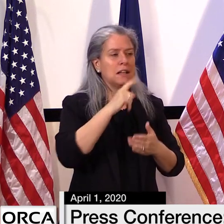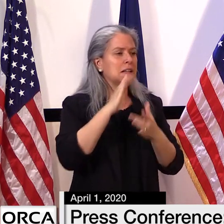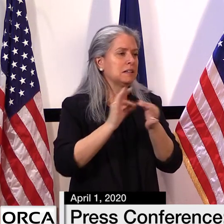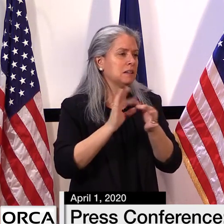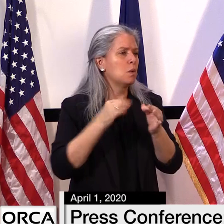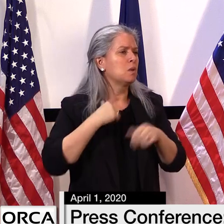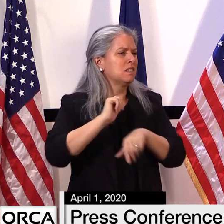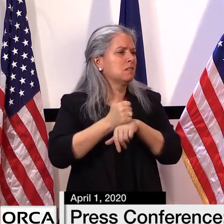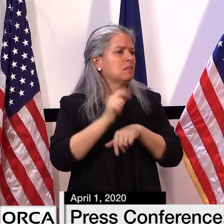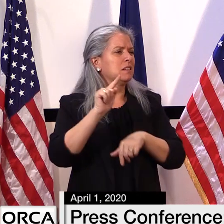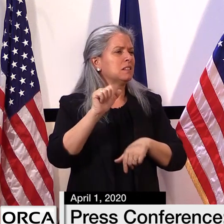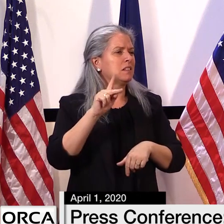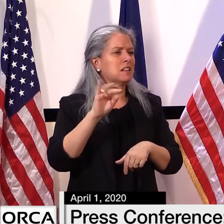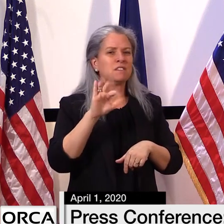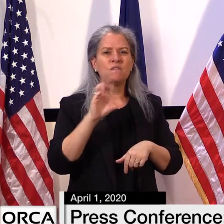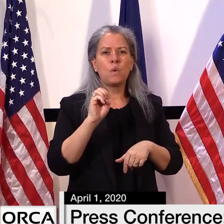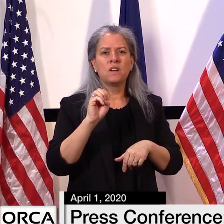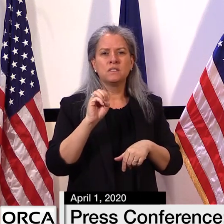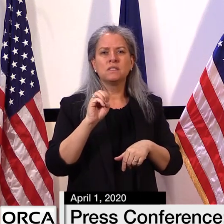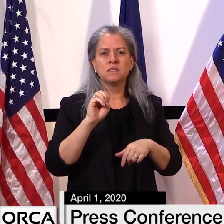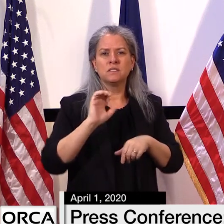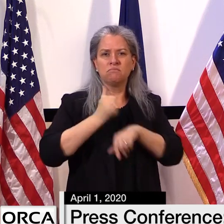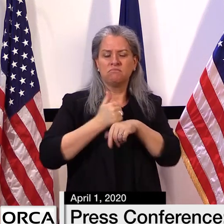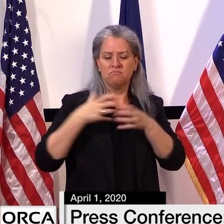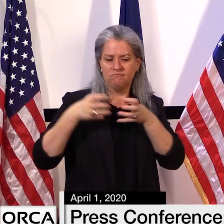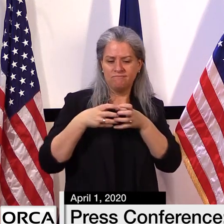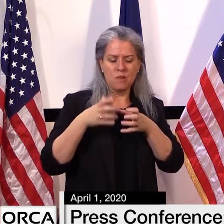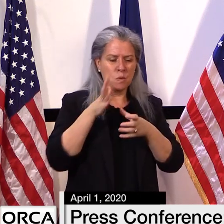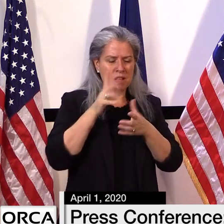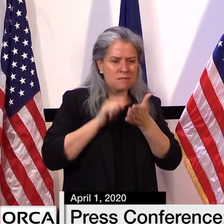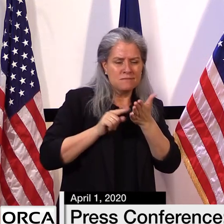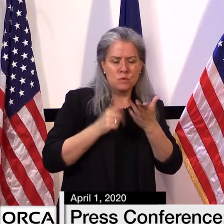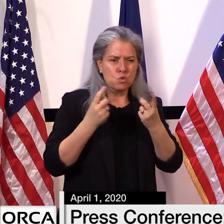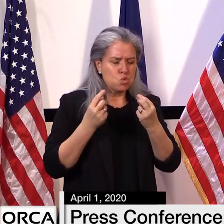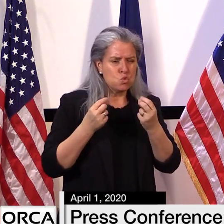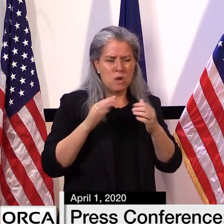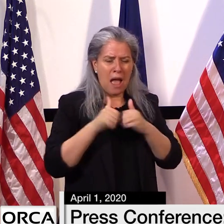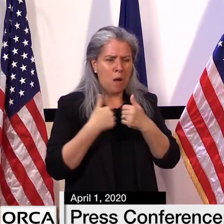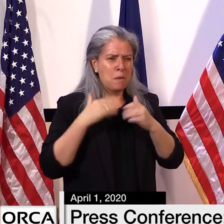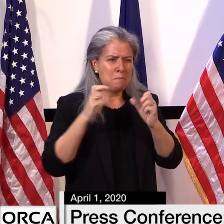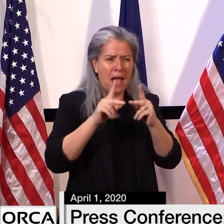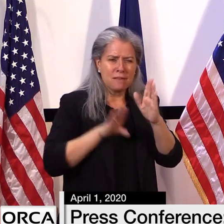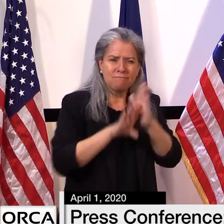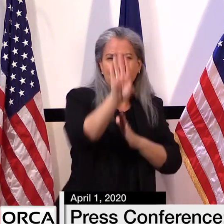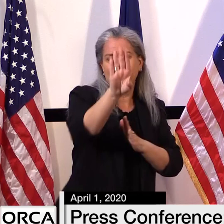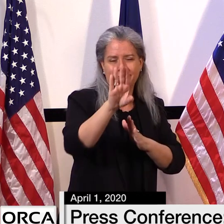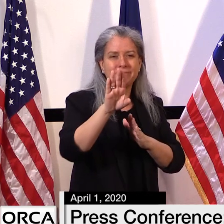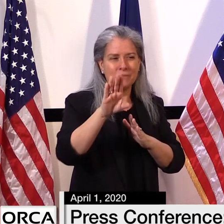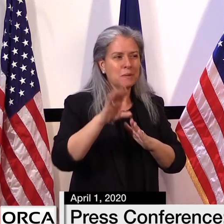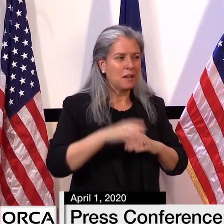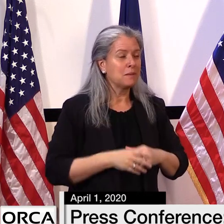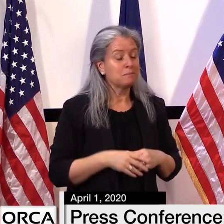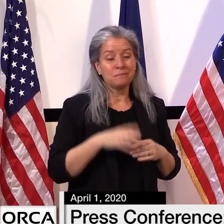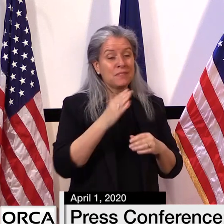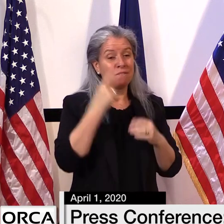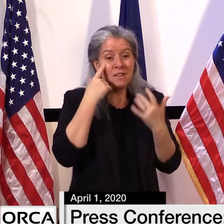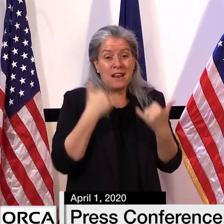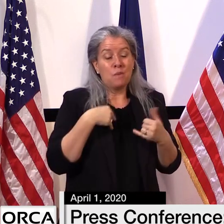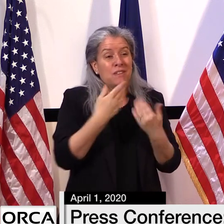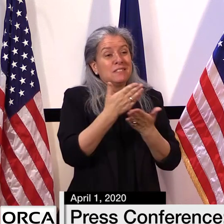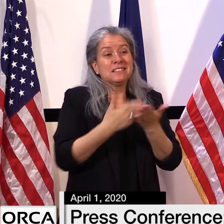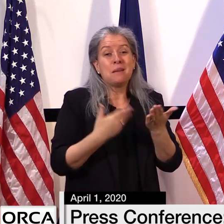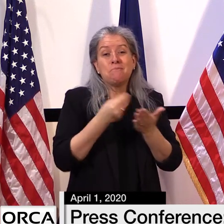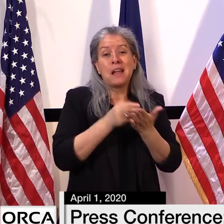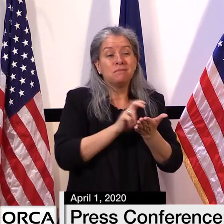to make sure that we can get this economy rolling again when it's safe, and provide relief for